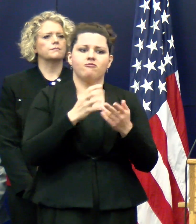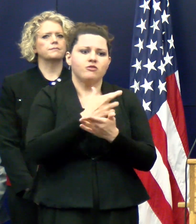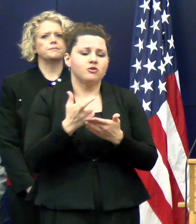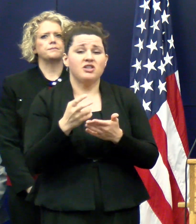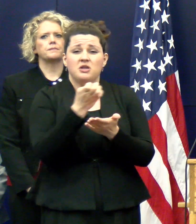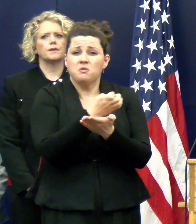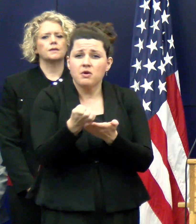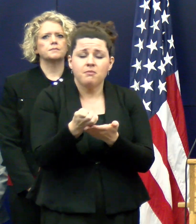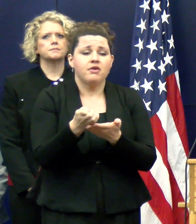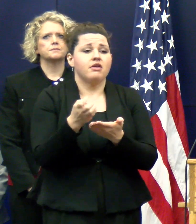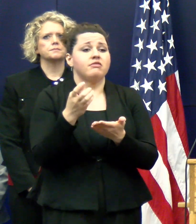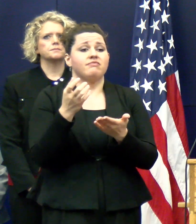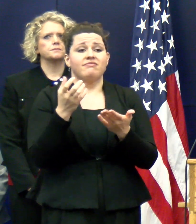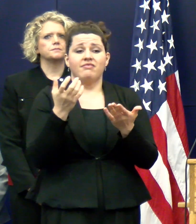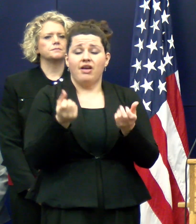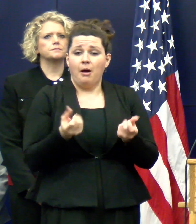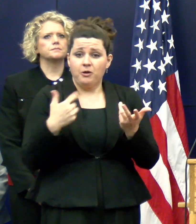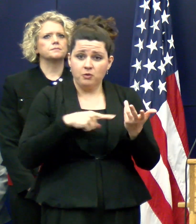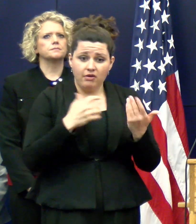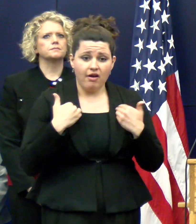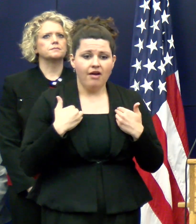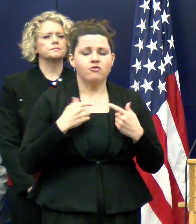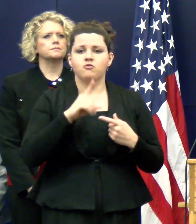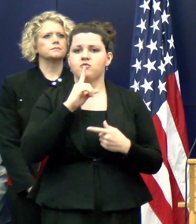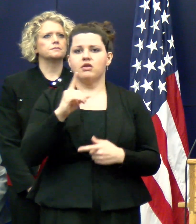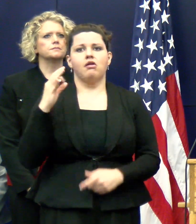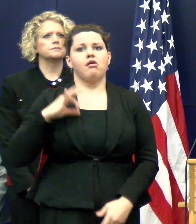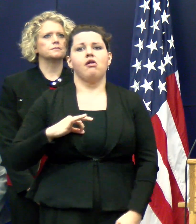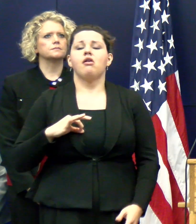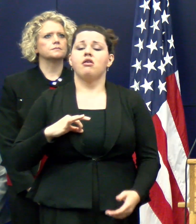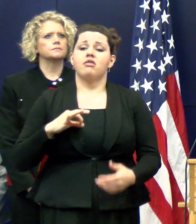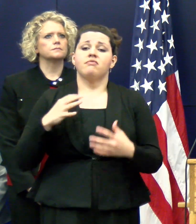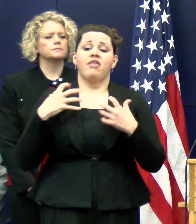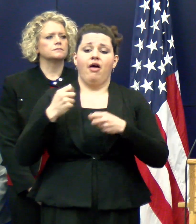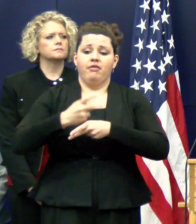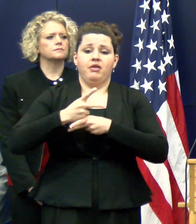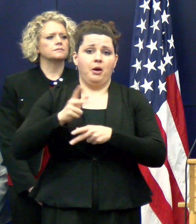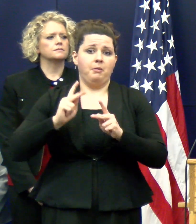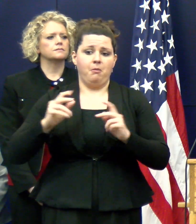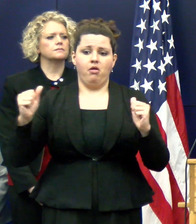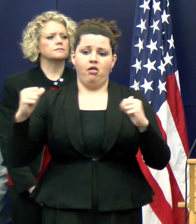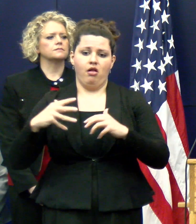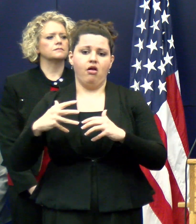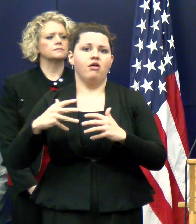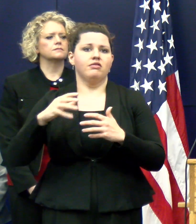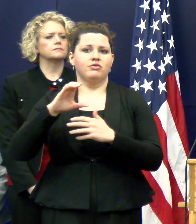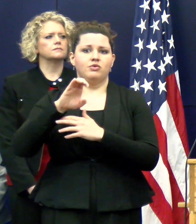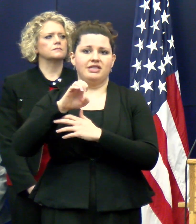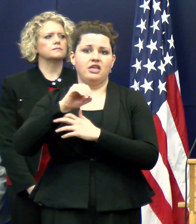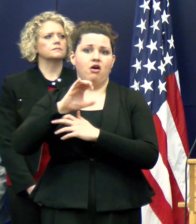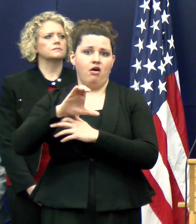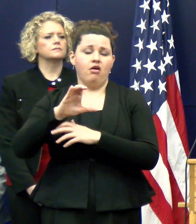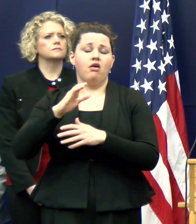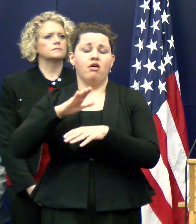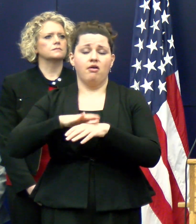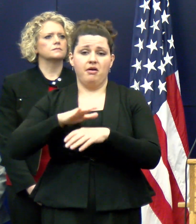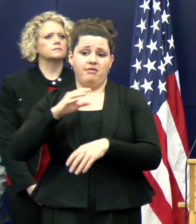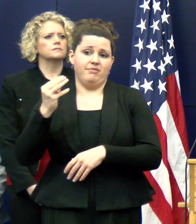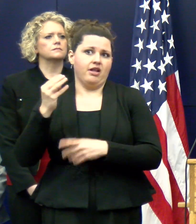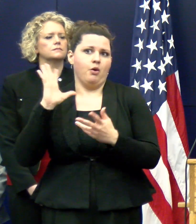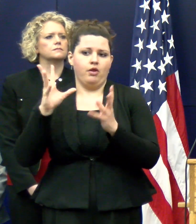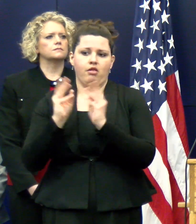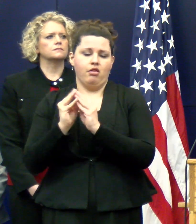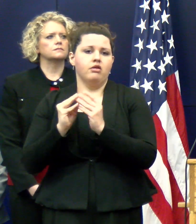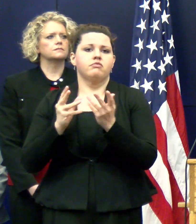And again, it'll be helpful to bring all of our healthcare affiliates to SEOC on Monday, and that'll continue the conversation